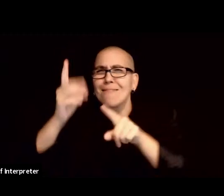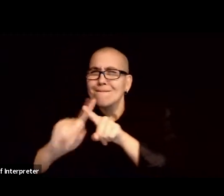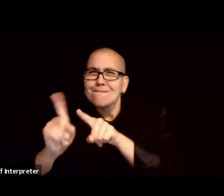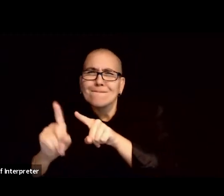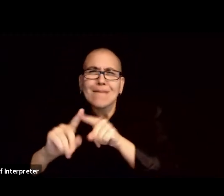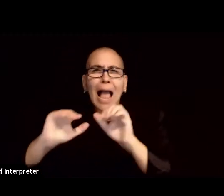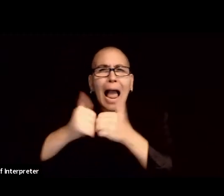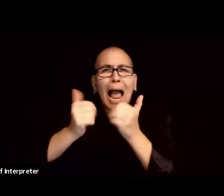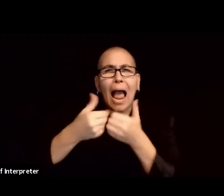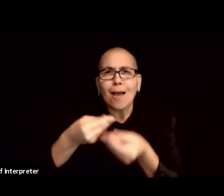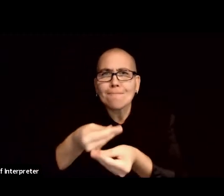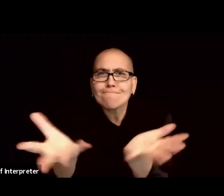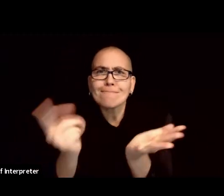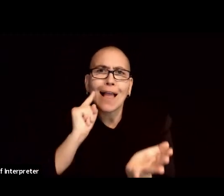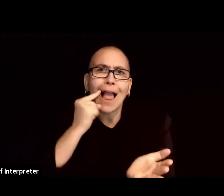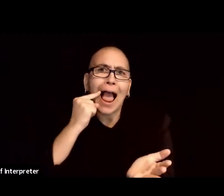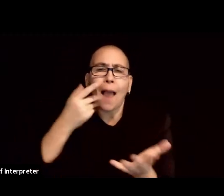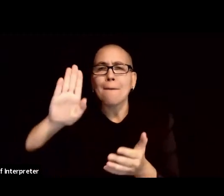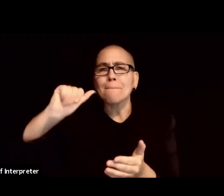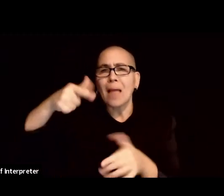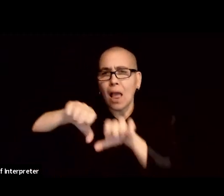on little